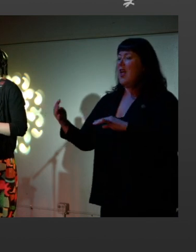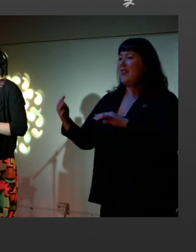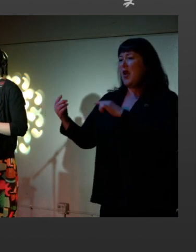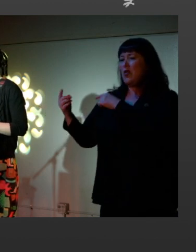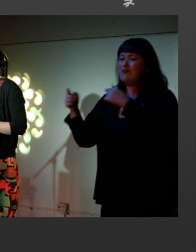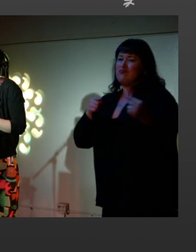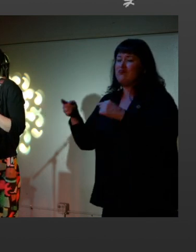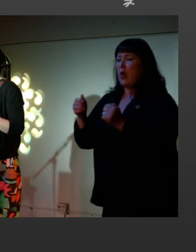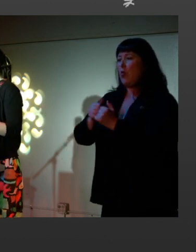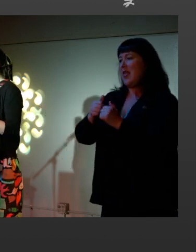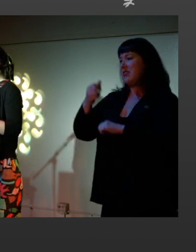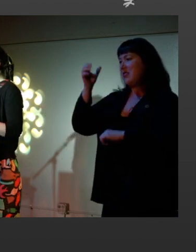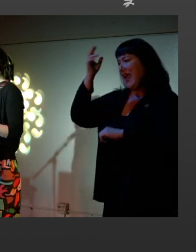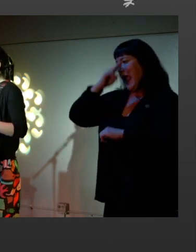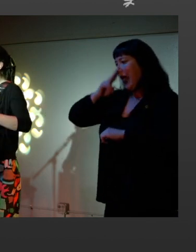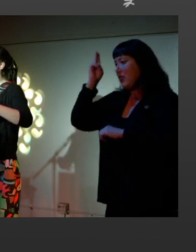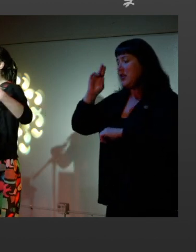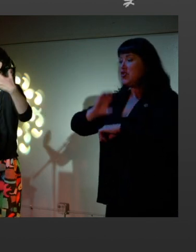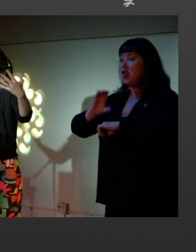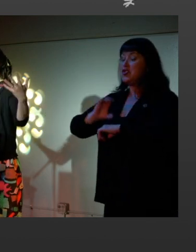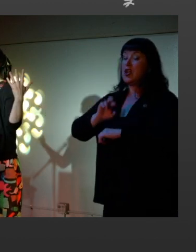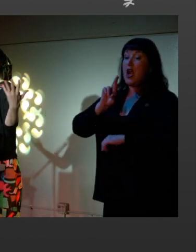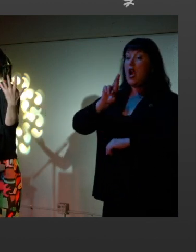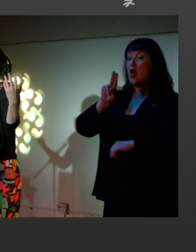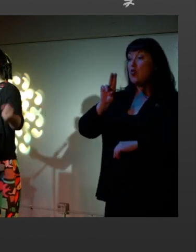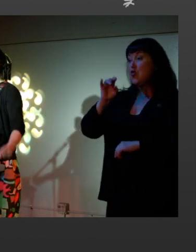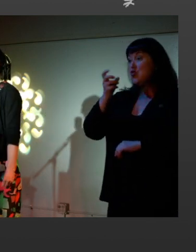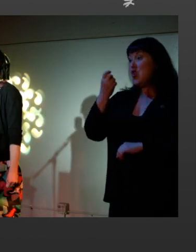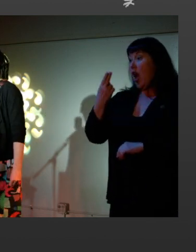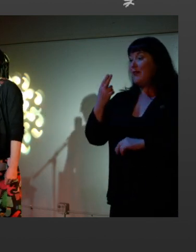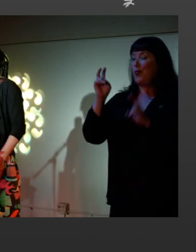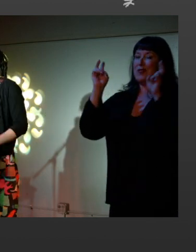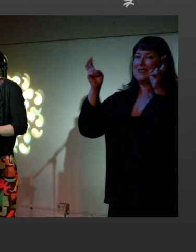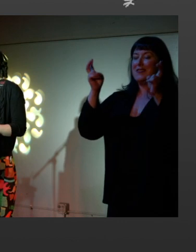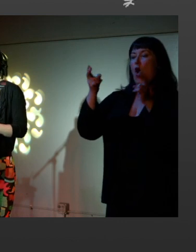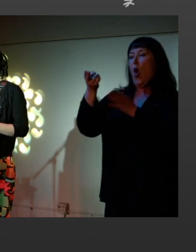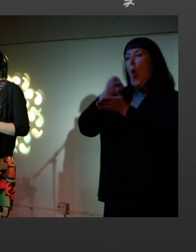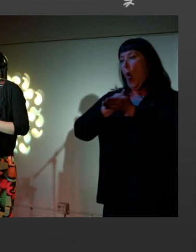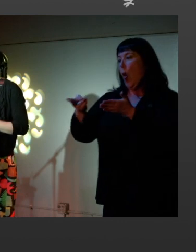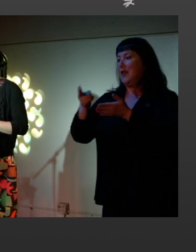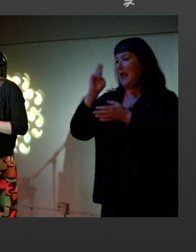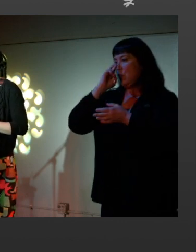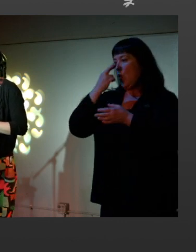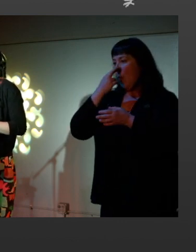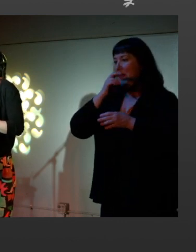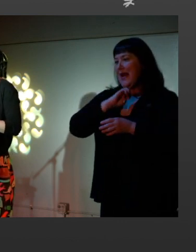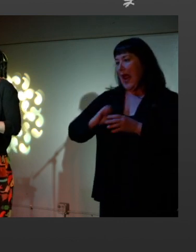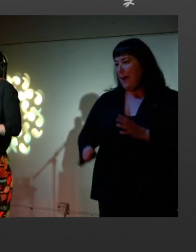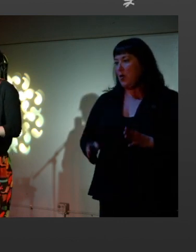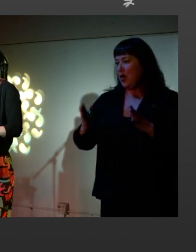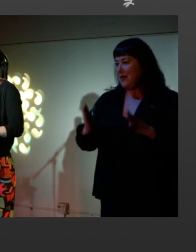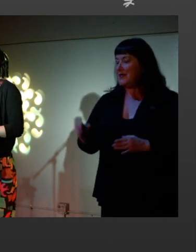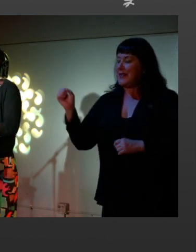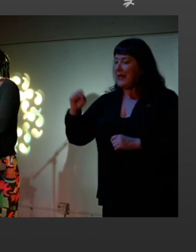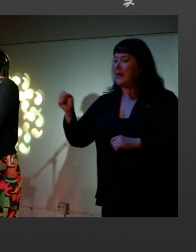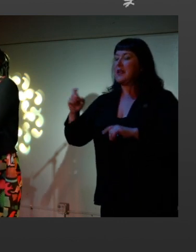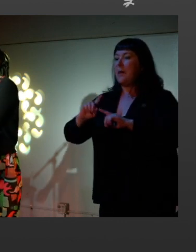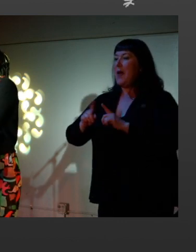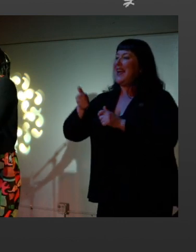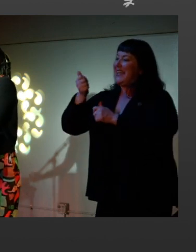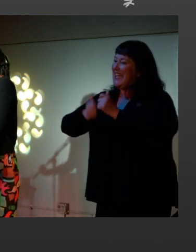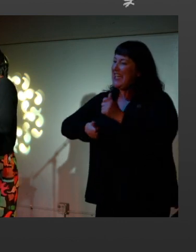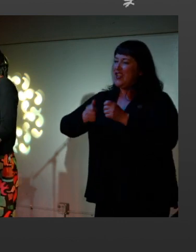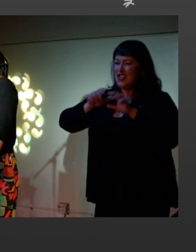Church. And while Rudolf was technically Holy Roman Emperor, each section of the empire had its own individual